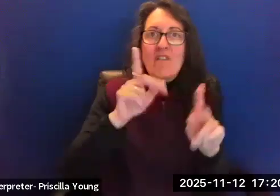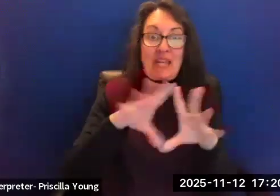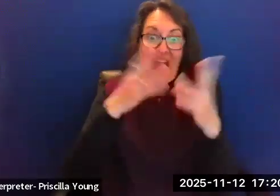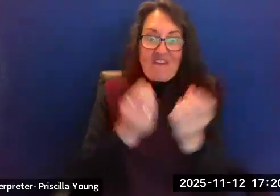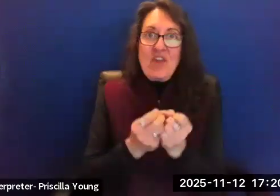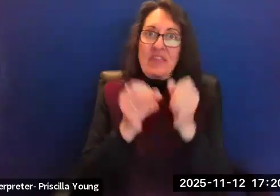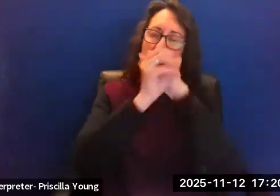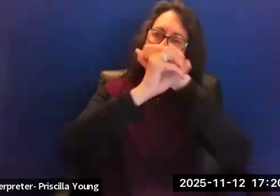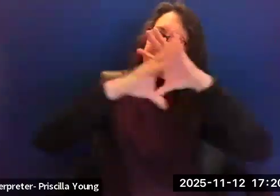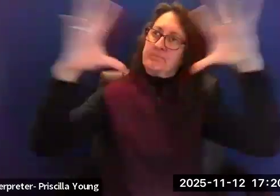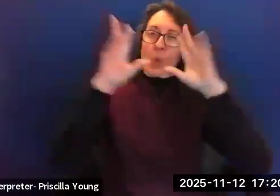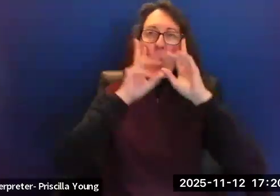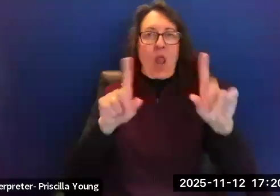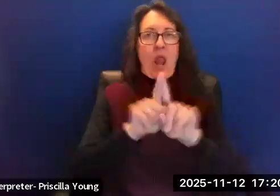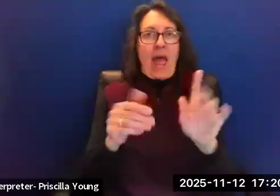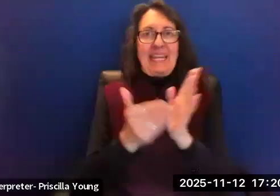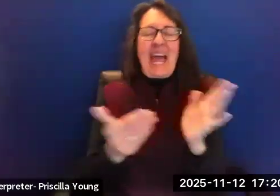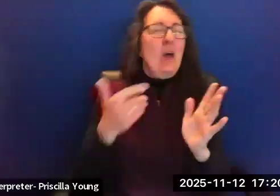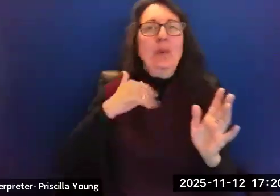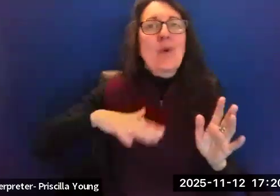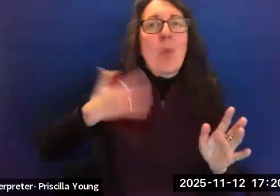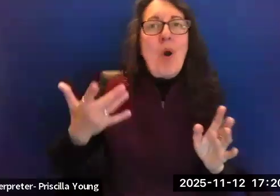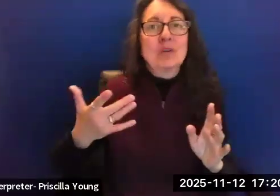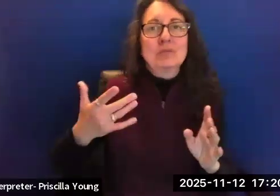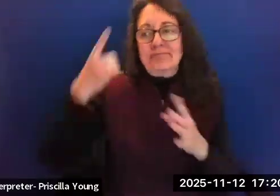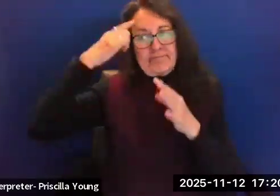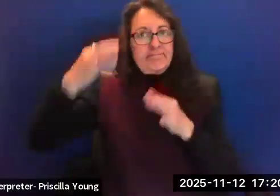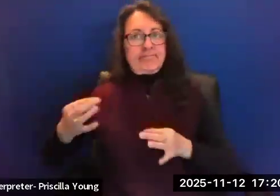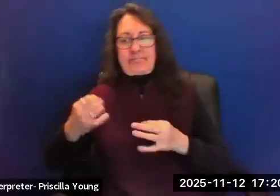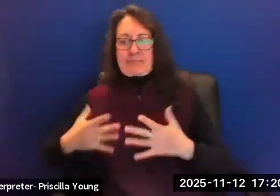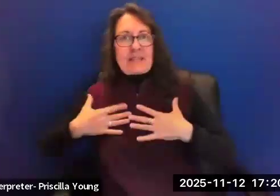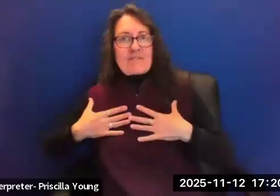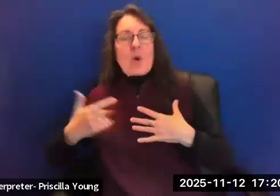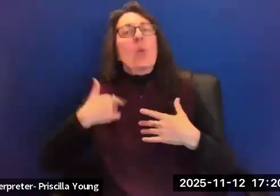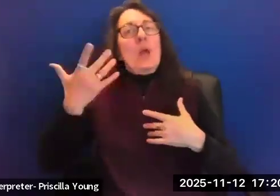develop it with the selected